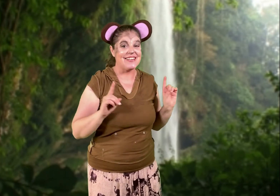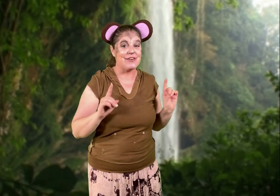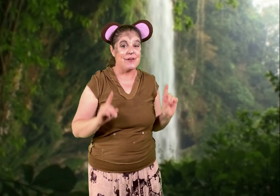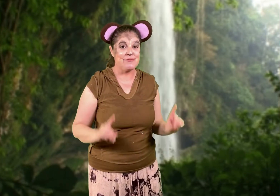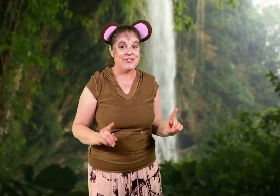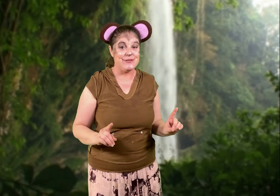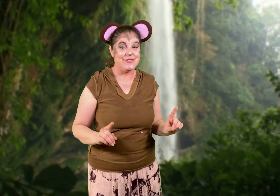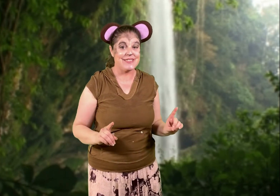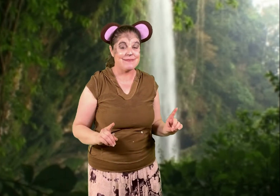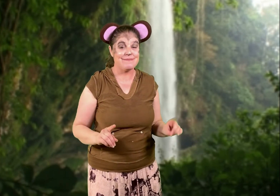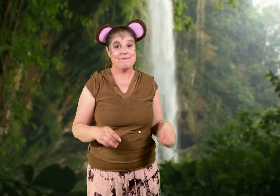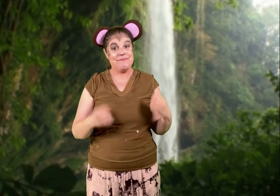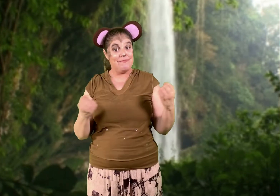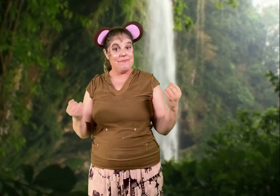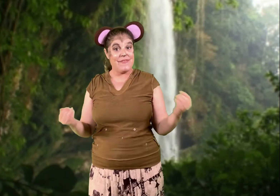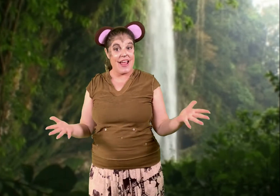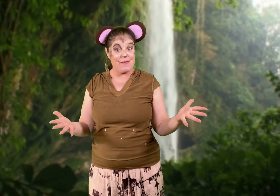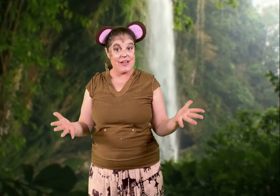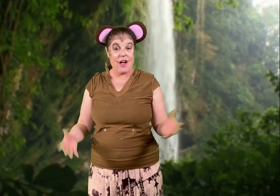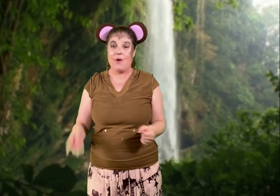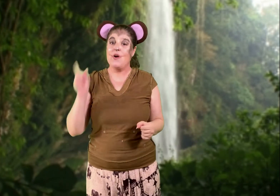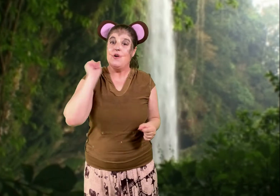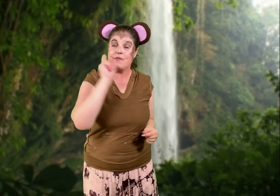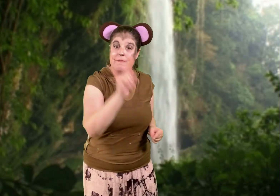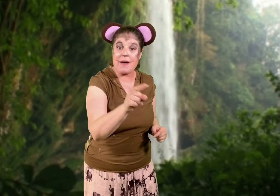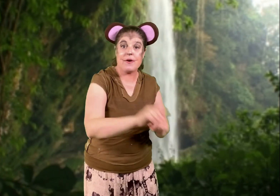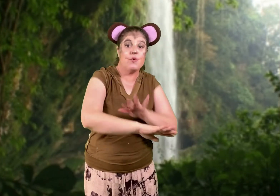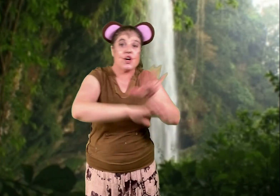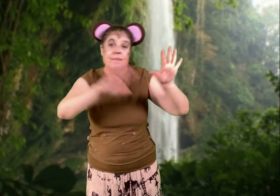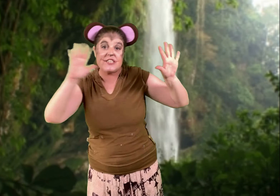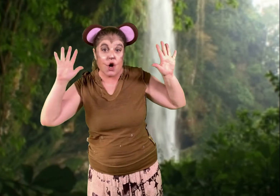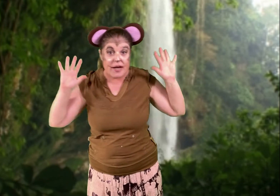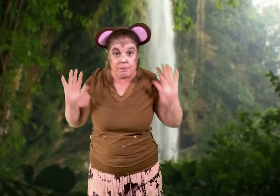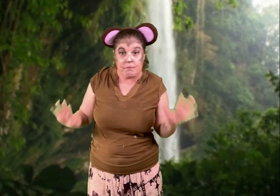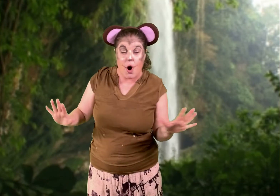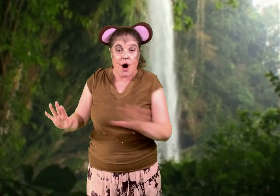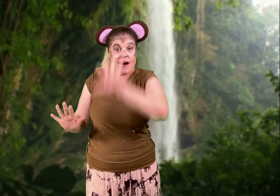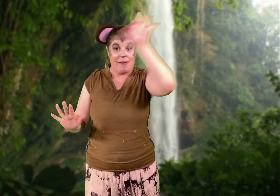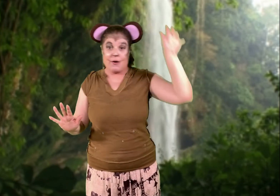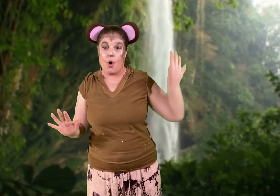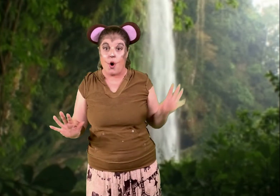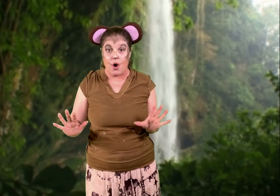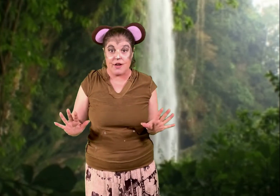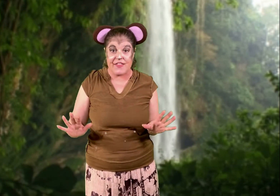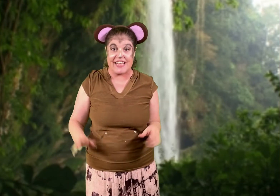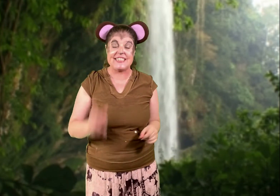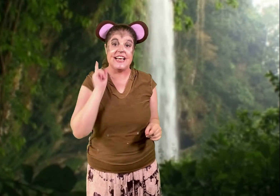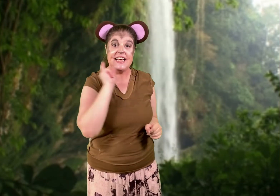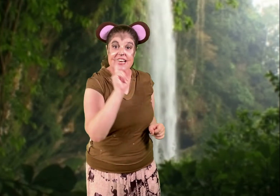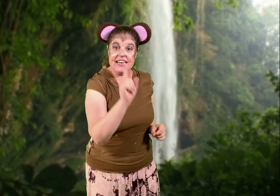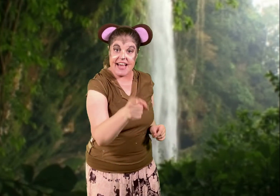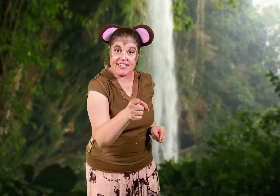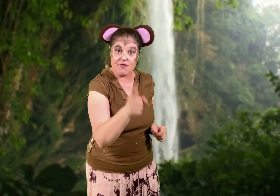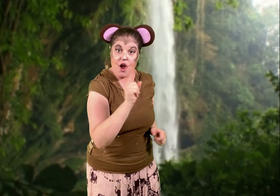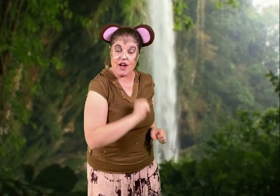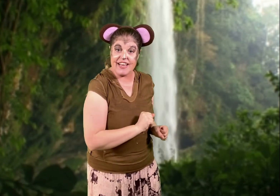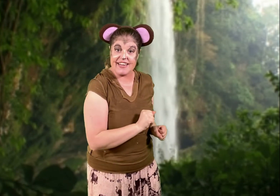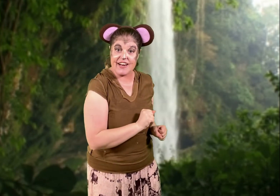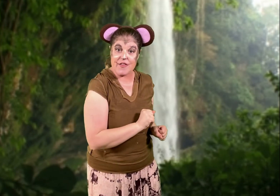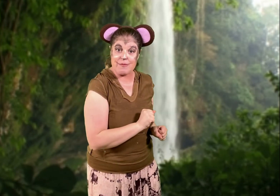can reproduce. There we go. Remember, we're going to be talking more about all of this later on in another